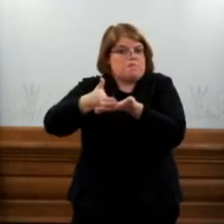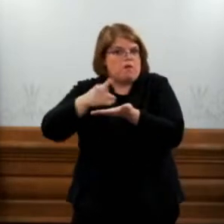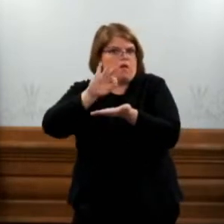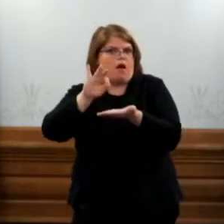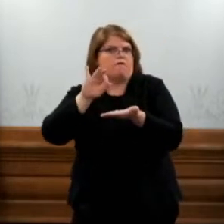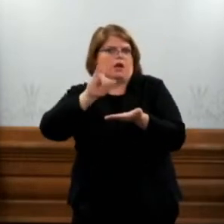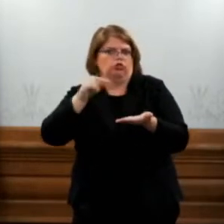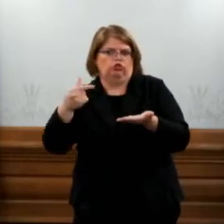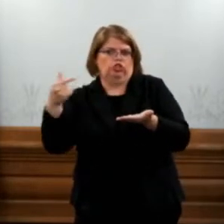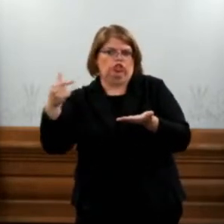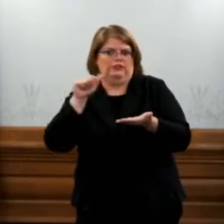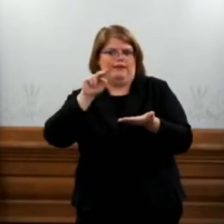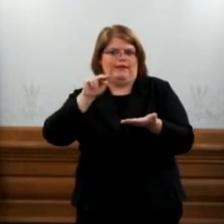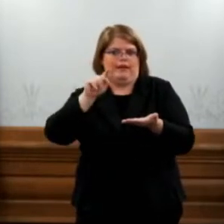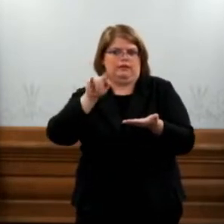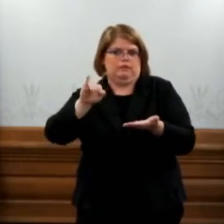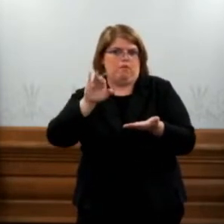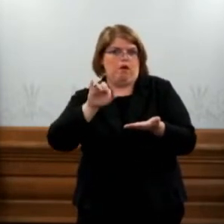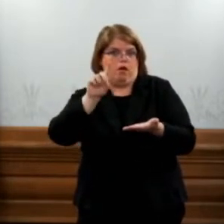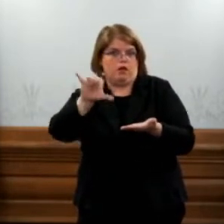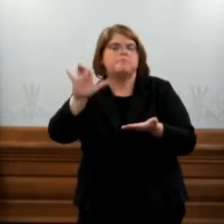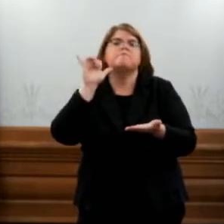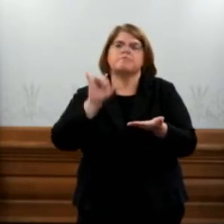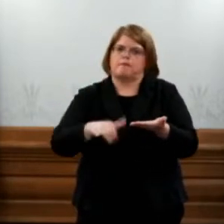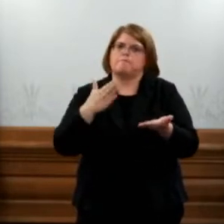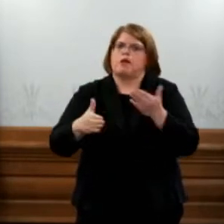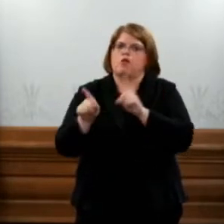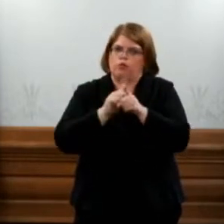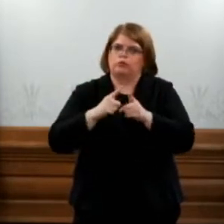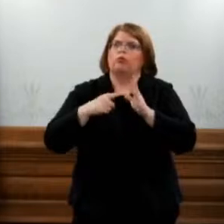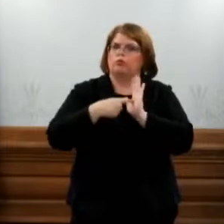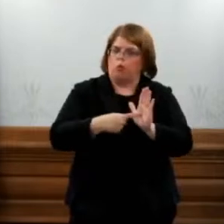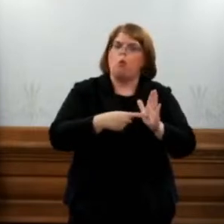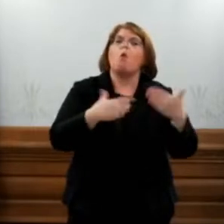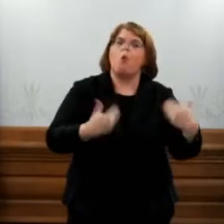a signal that you may have more benefit than if it didn't.